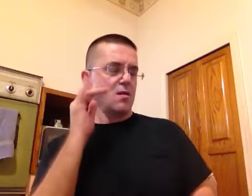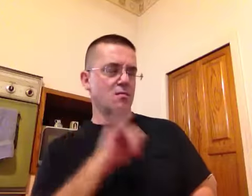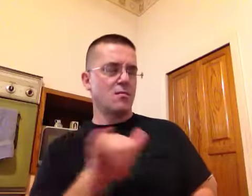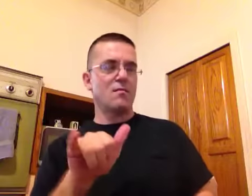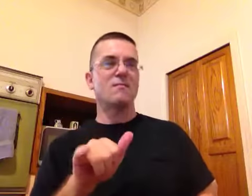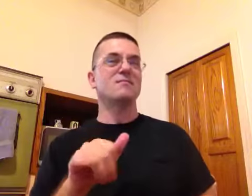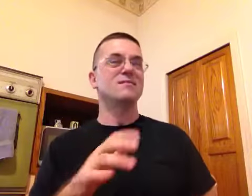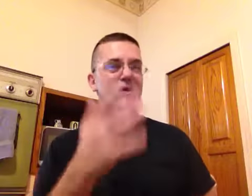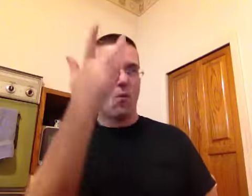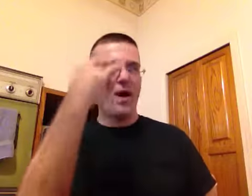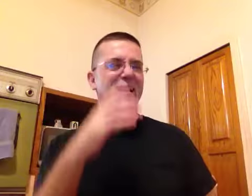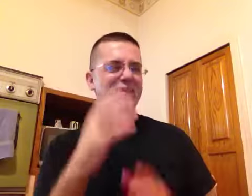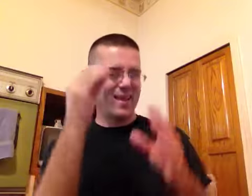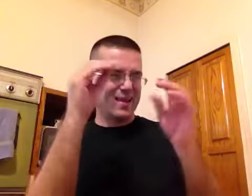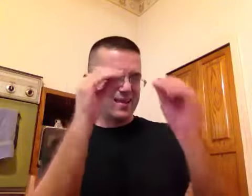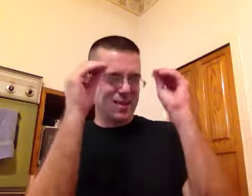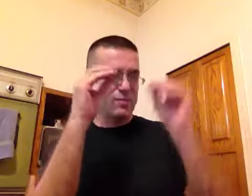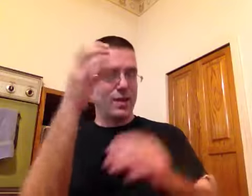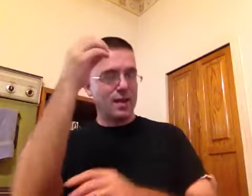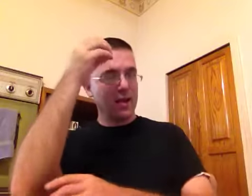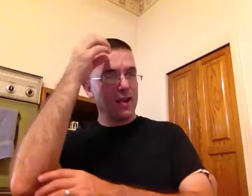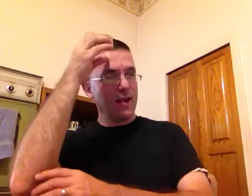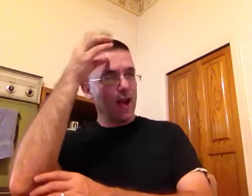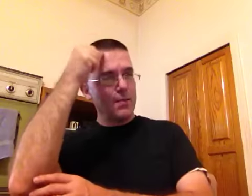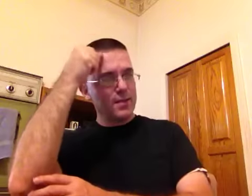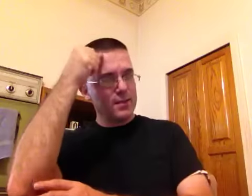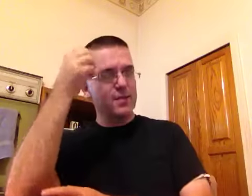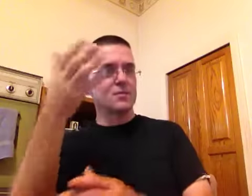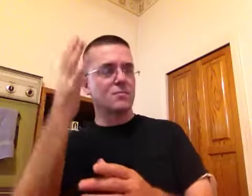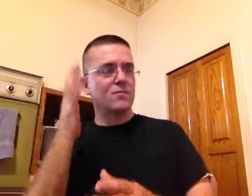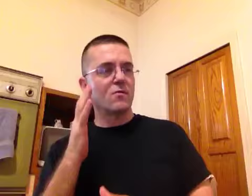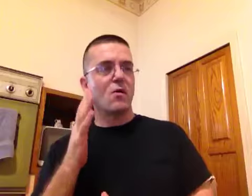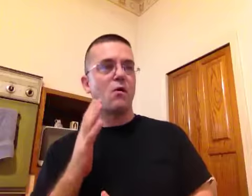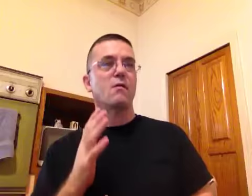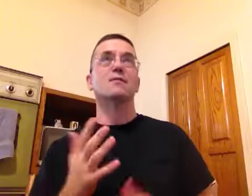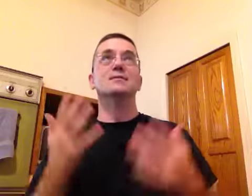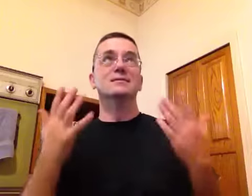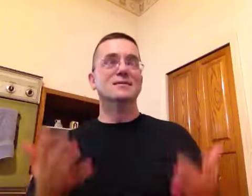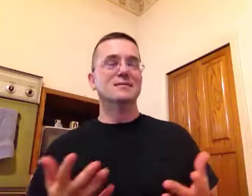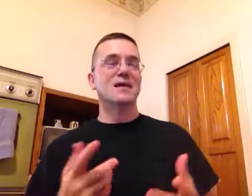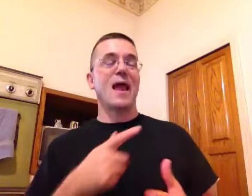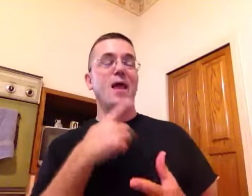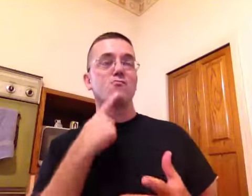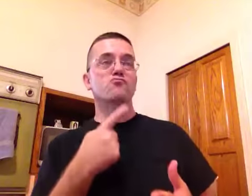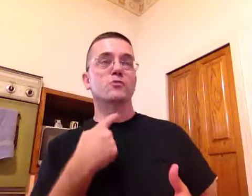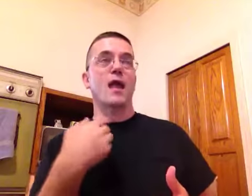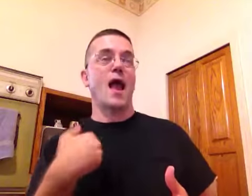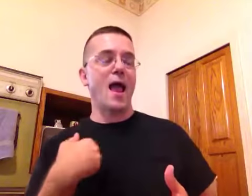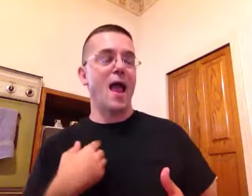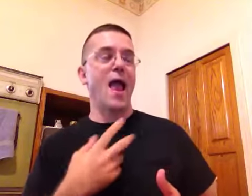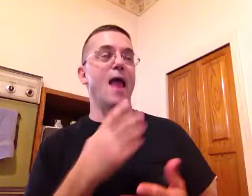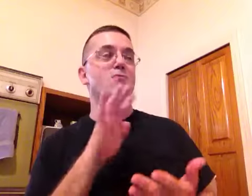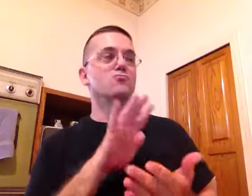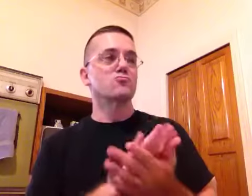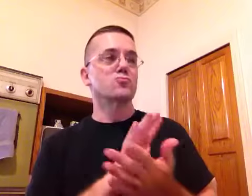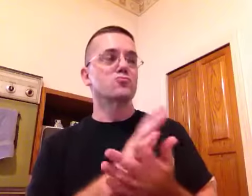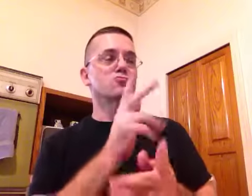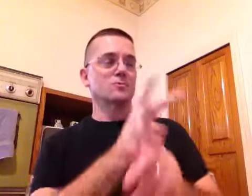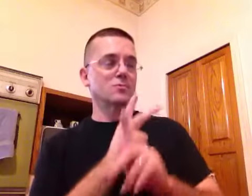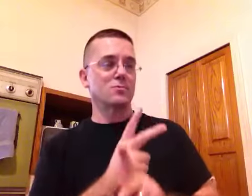didn't they teach me common sense? Yes, and all my debt was student loan debt, too. So yeah, it makes it even worse, yeah. I paid for